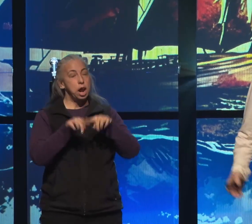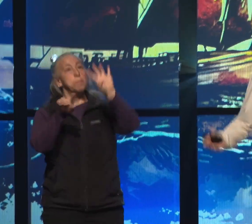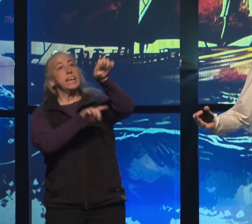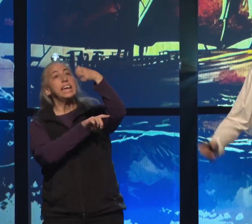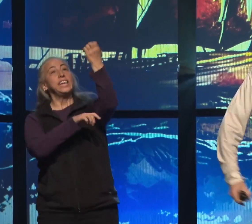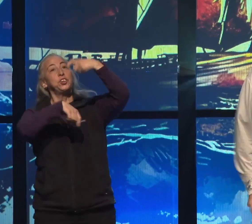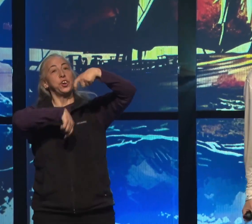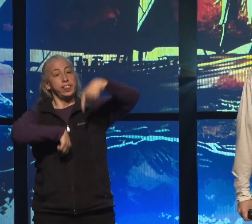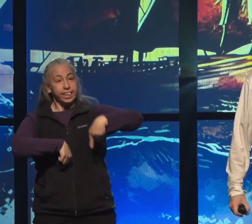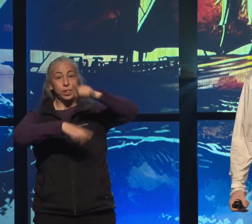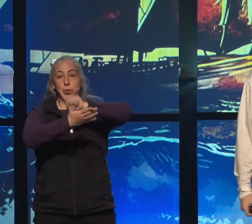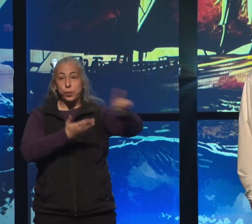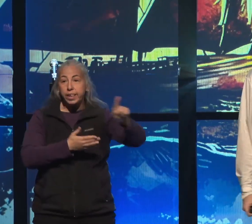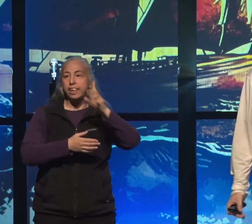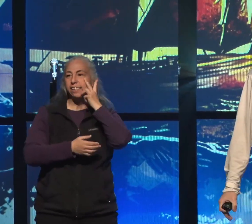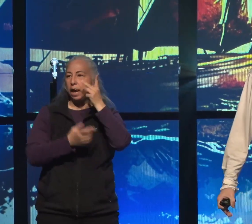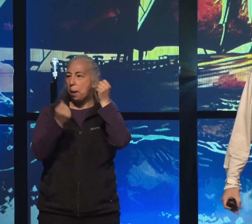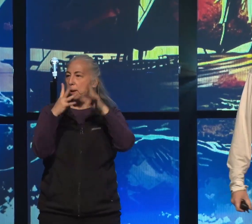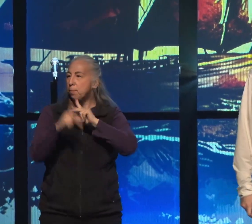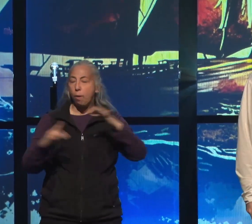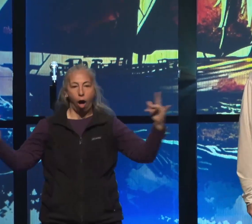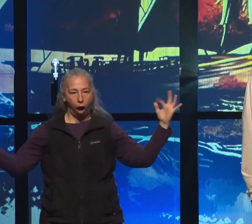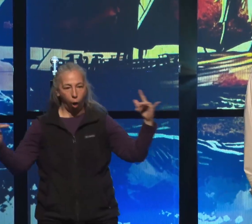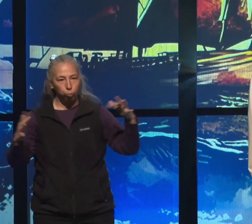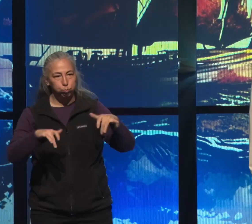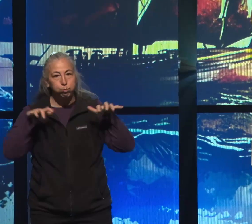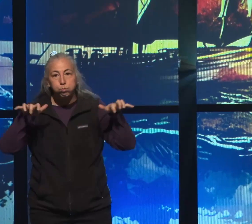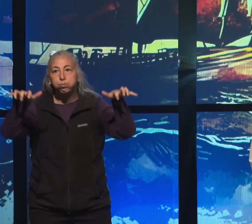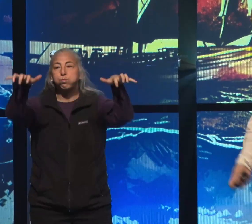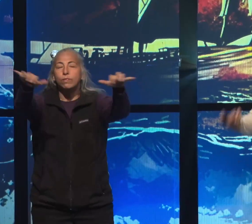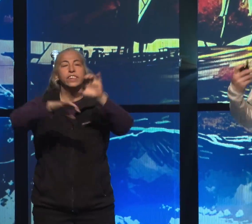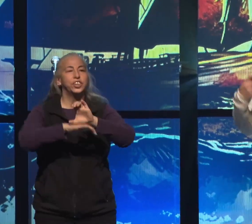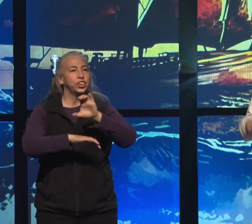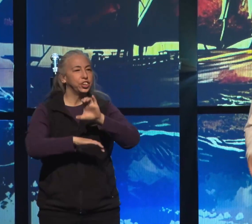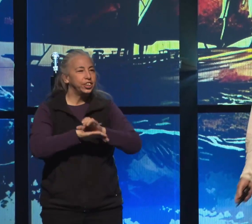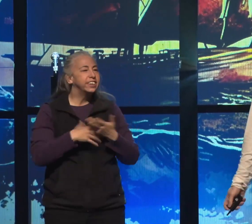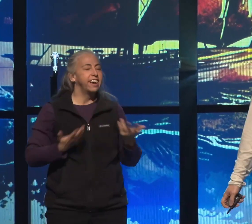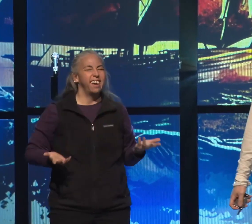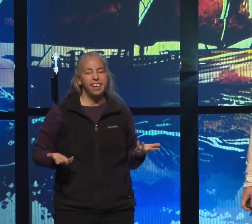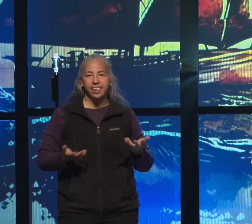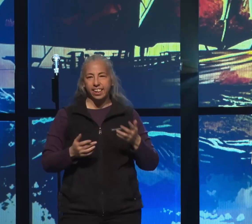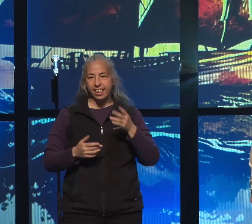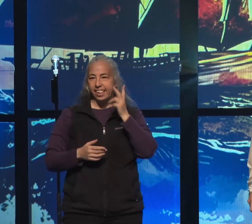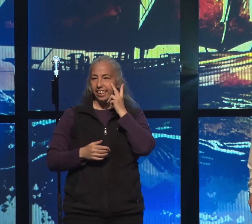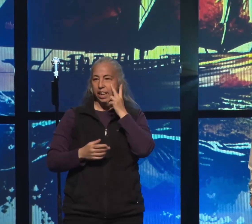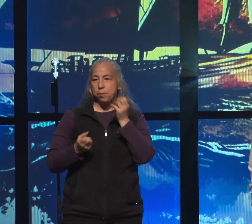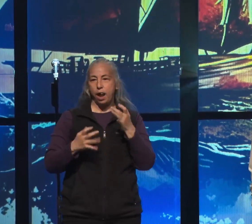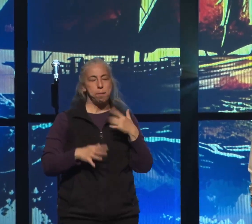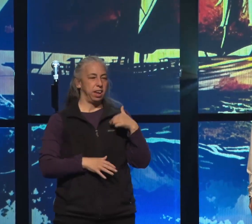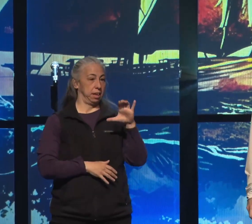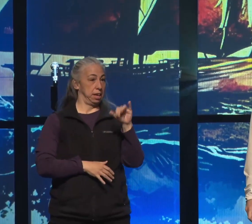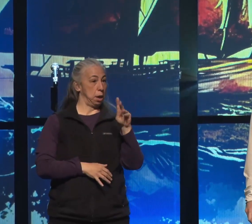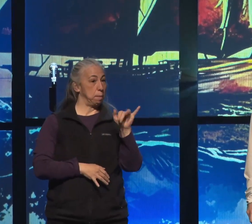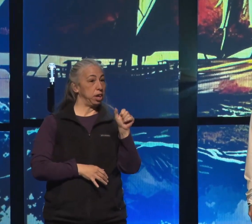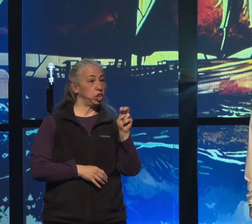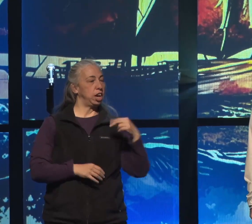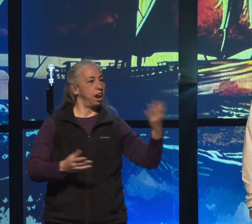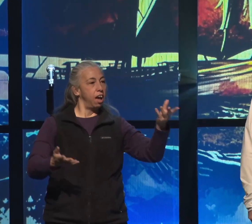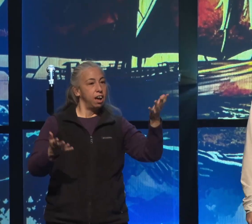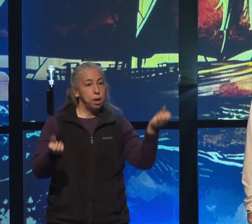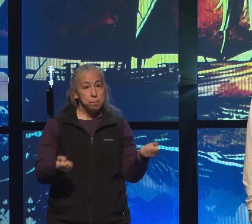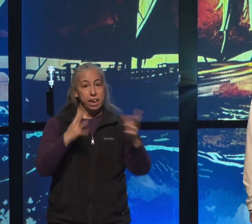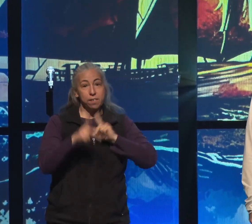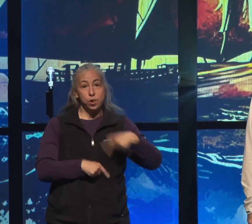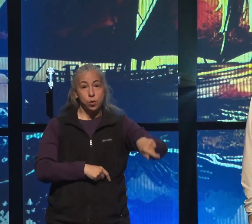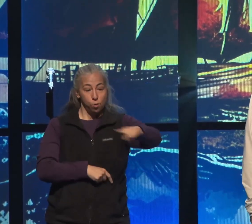week. See how many people come out. We can confuse them a little bit, boost attendance. I work on commission, so it's always nice when we have a big